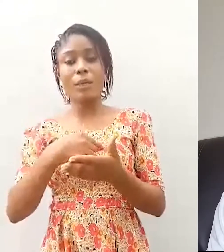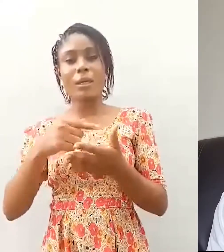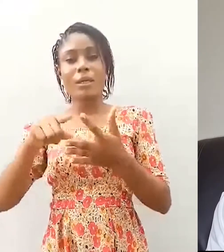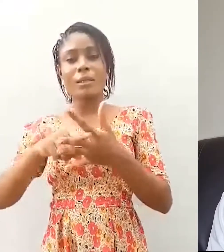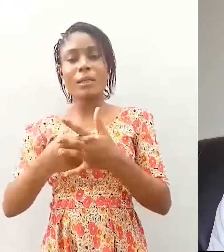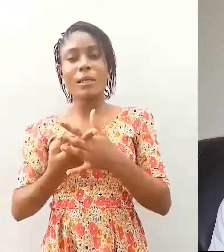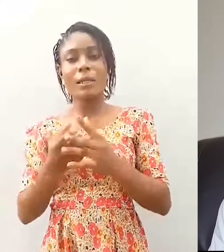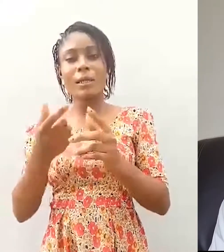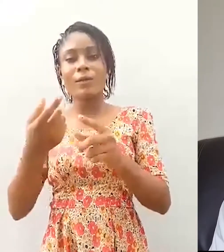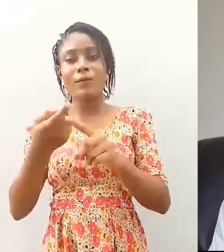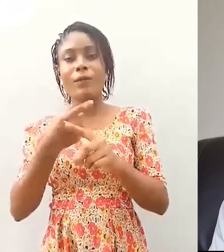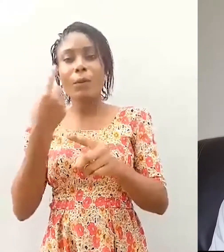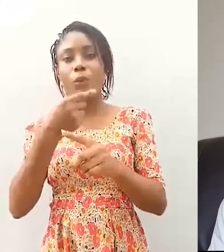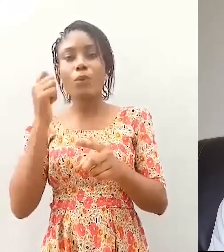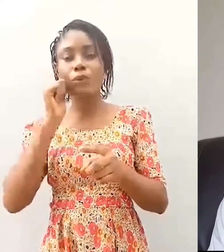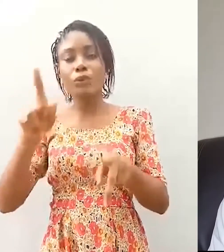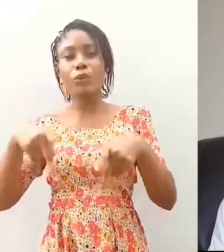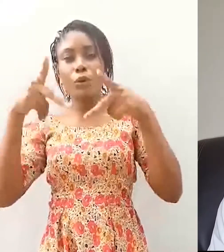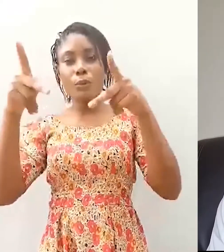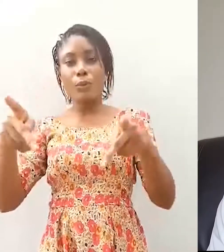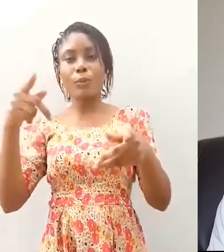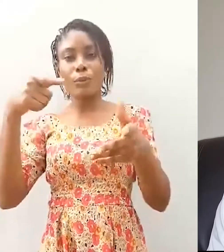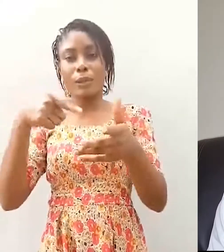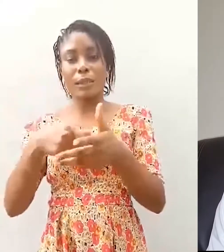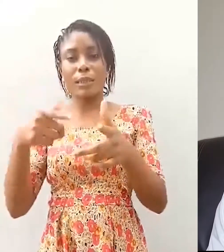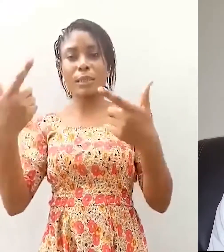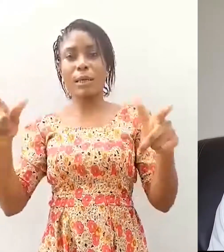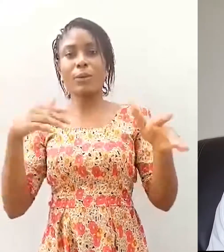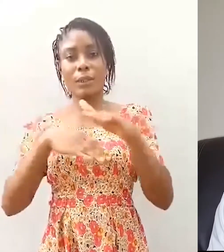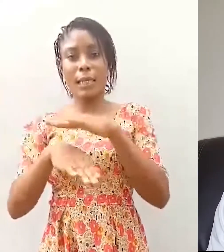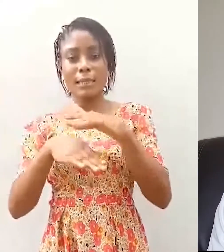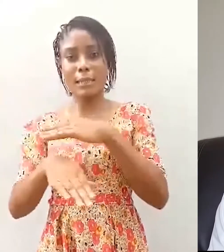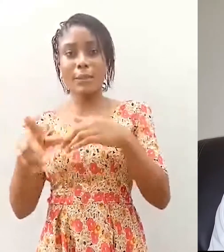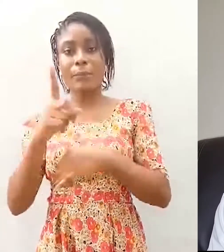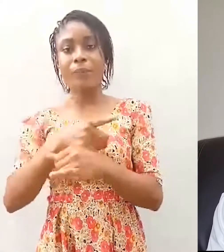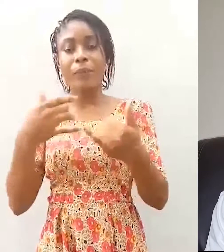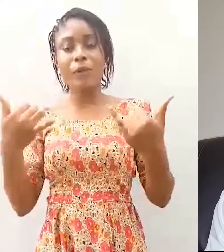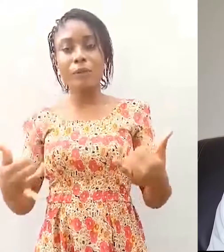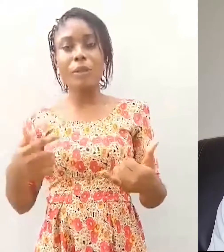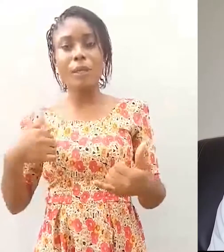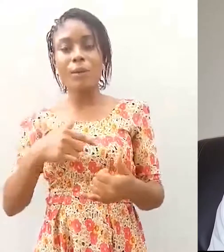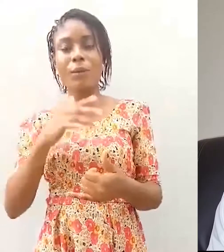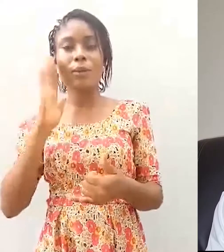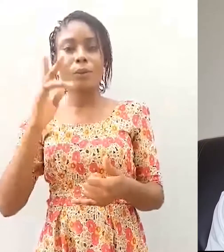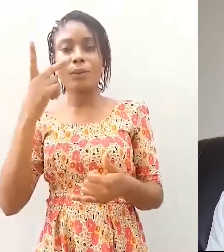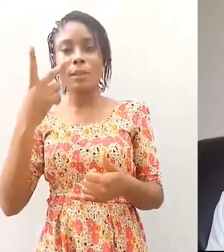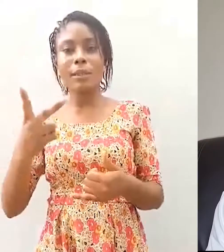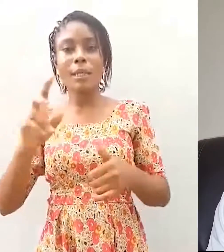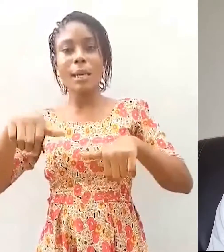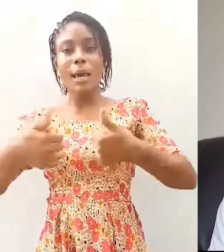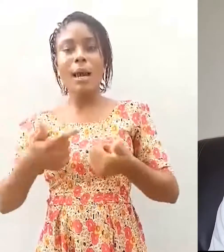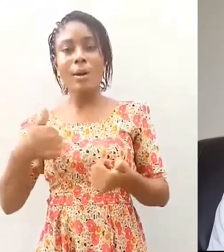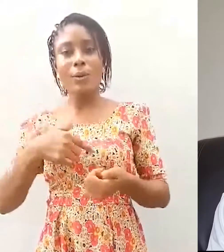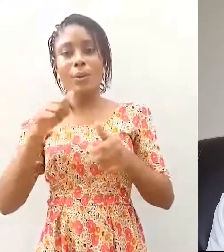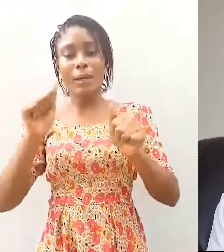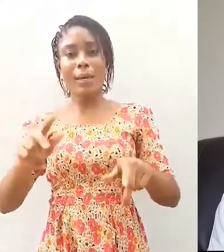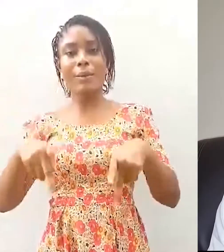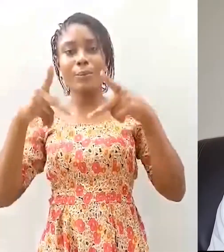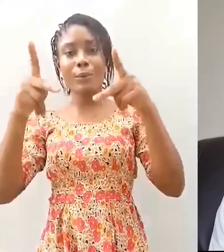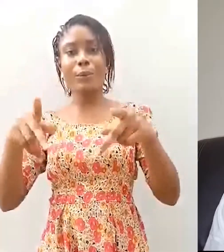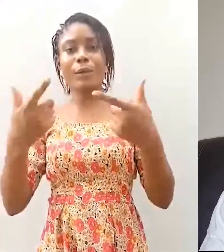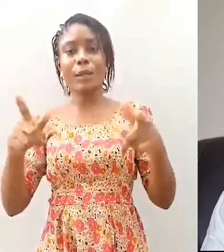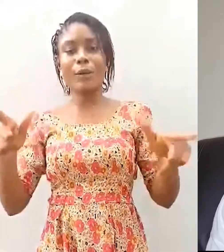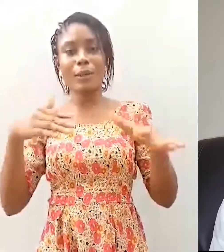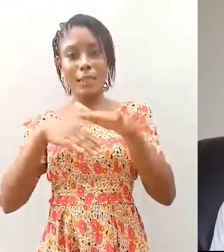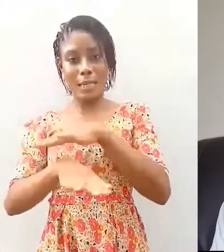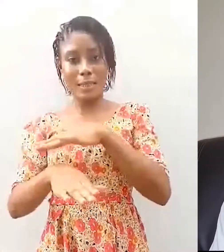why should we promote early language access. And today we are going to see how can we promote early language access,